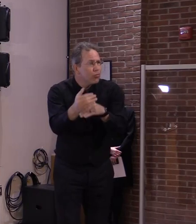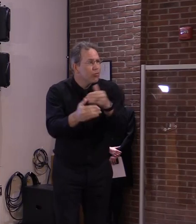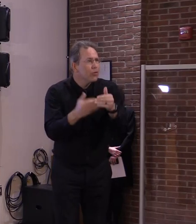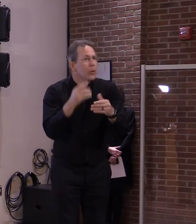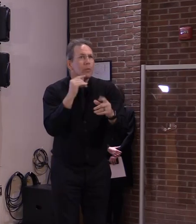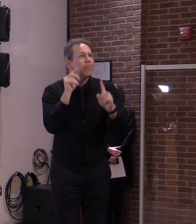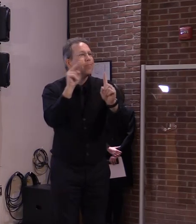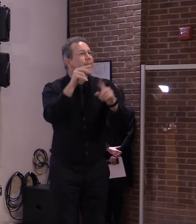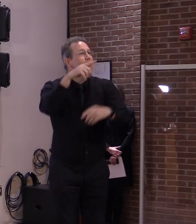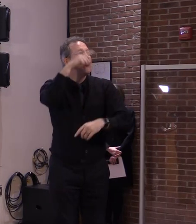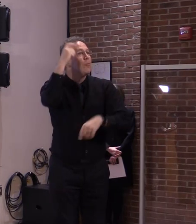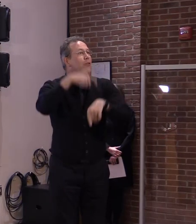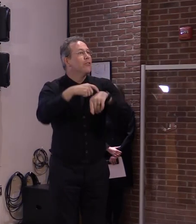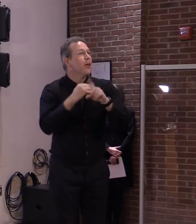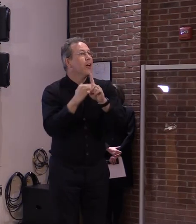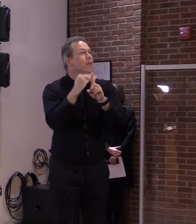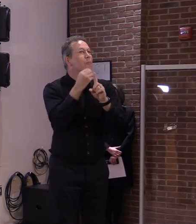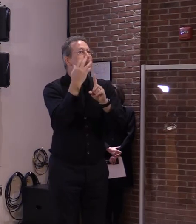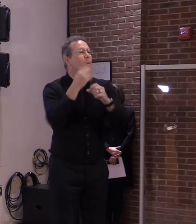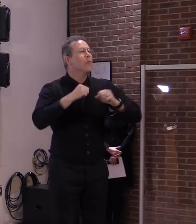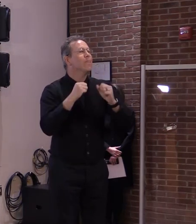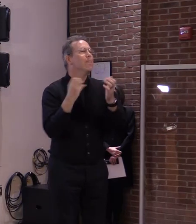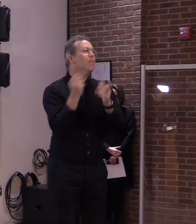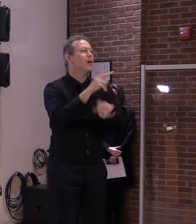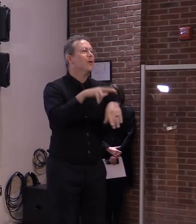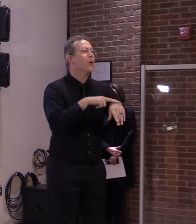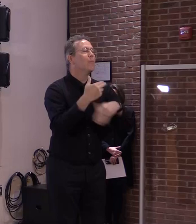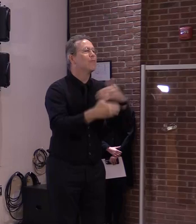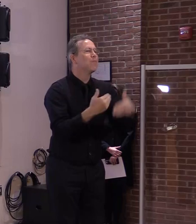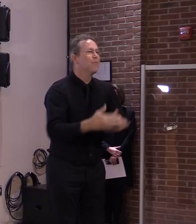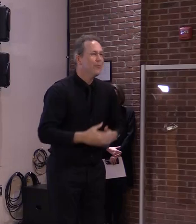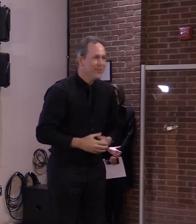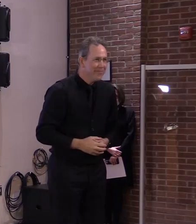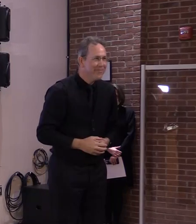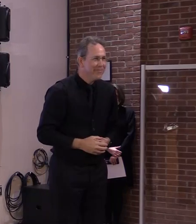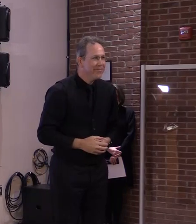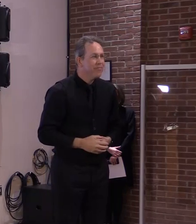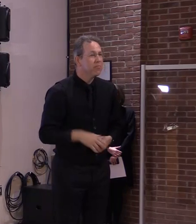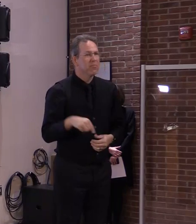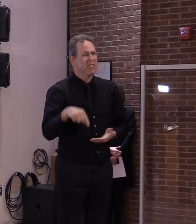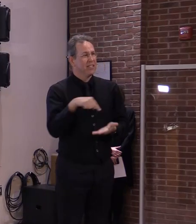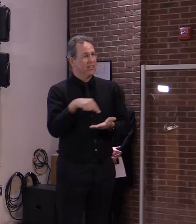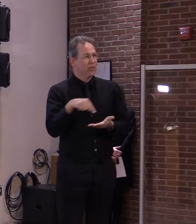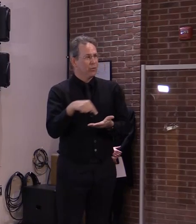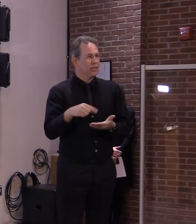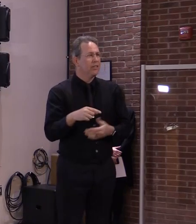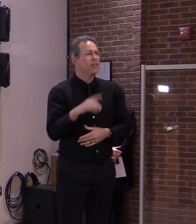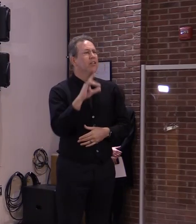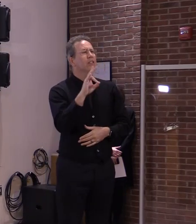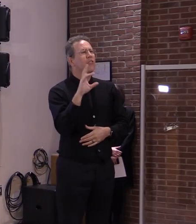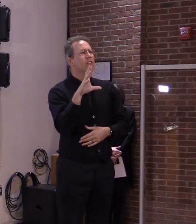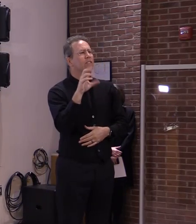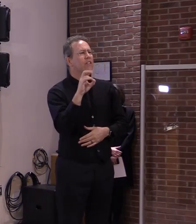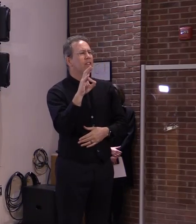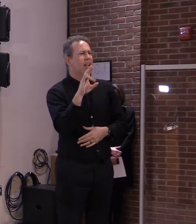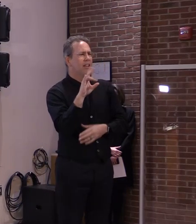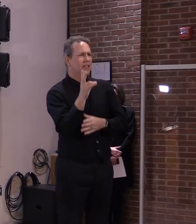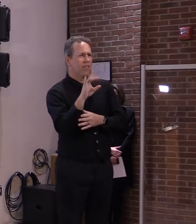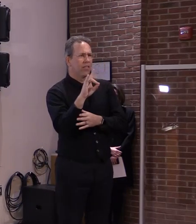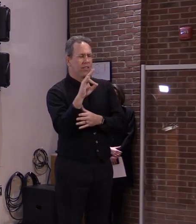last 14 months. This week, Vermont is reporting 797 new COVID-19